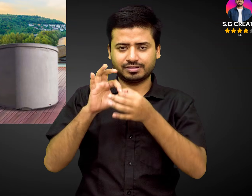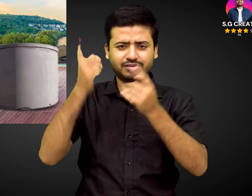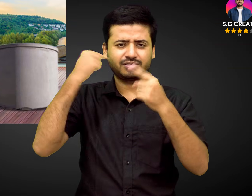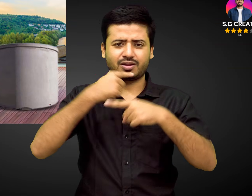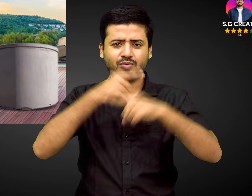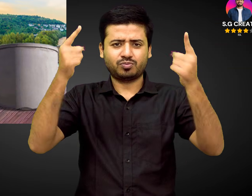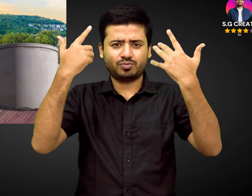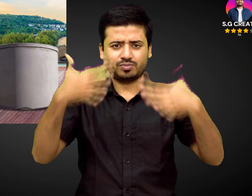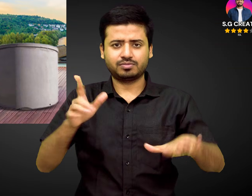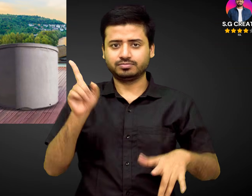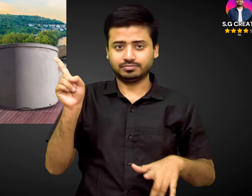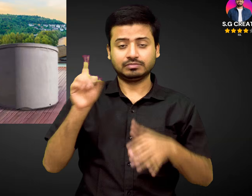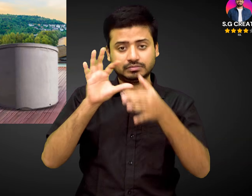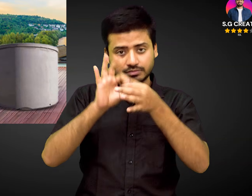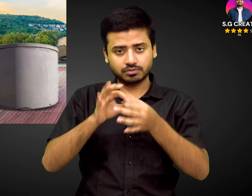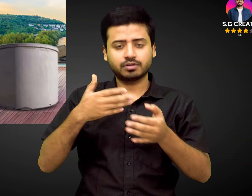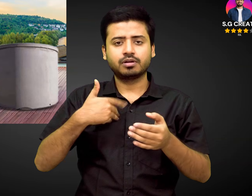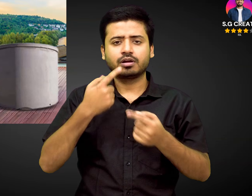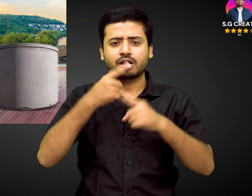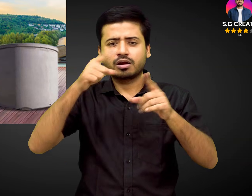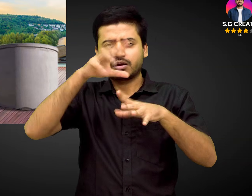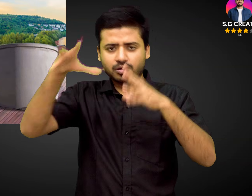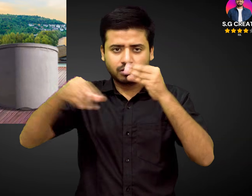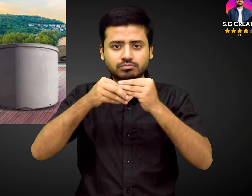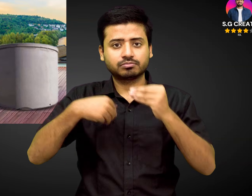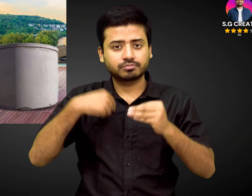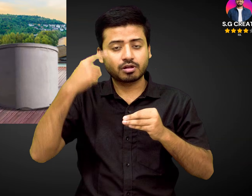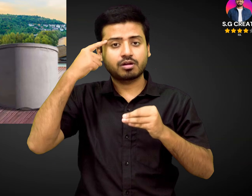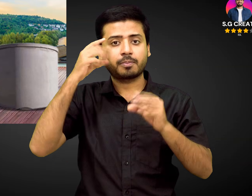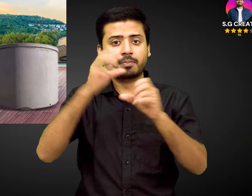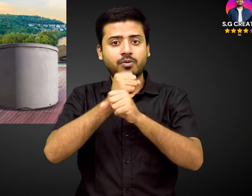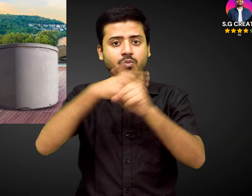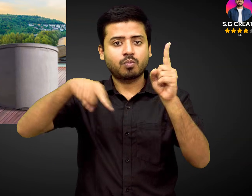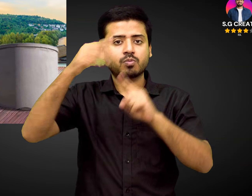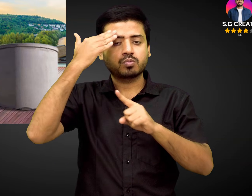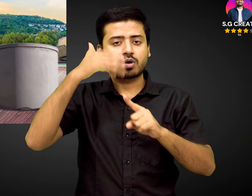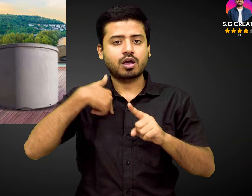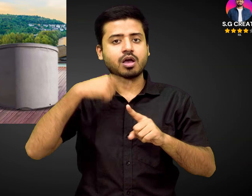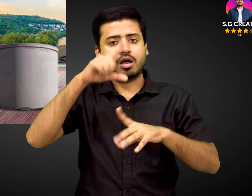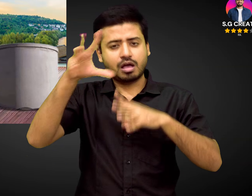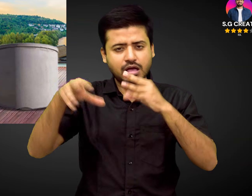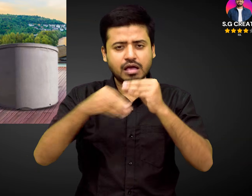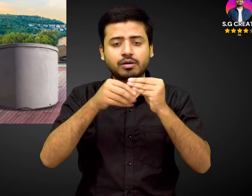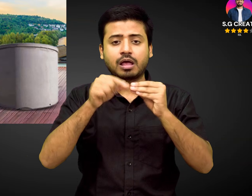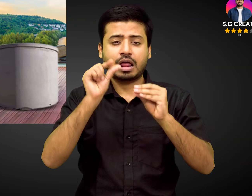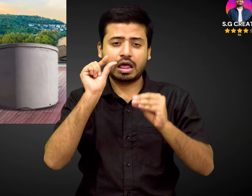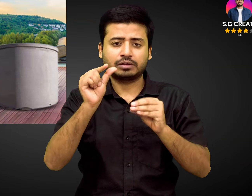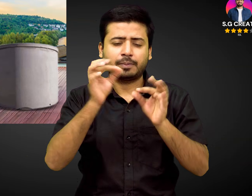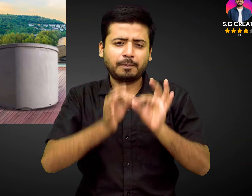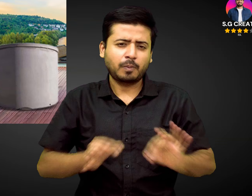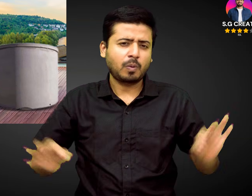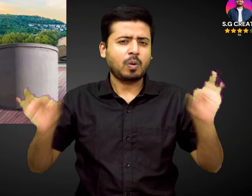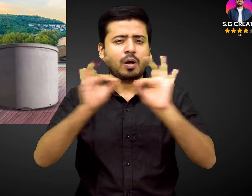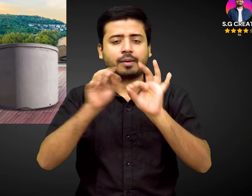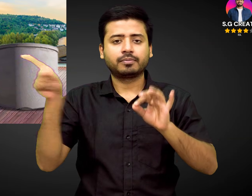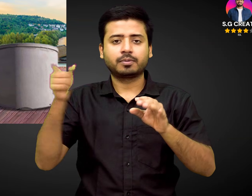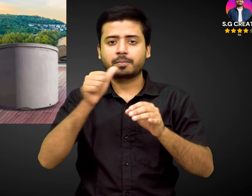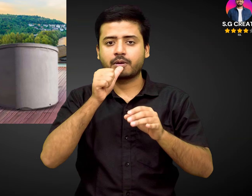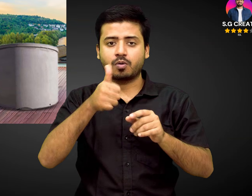perfectly captured the distinction between mechanical filtration, like your 20-inch jumbo bags, and chemical filtration, such as activated carbon